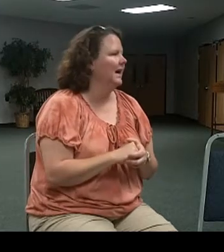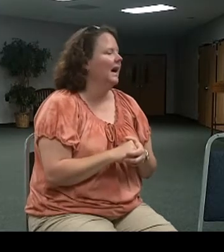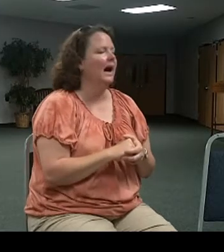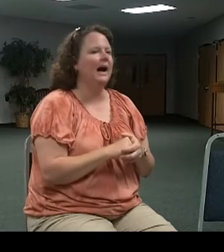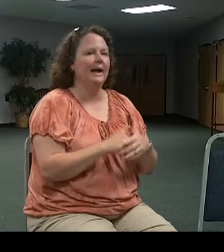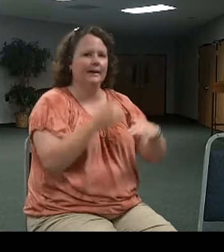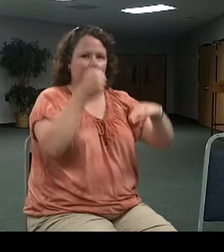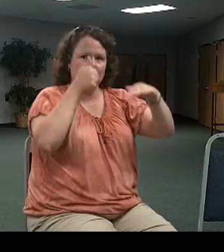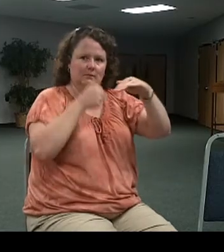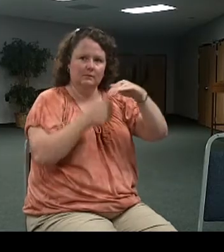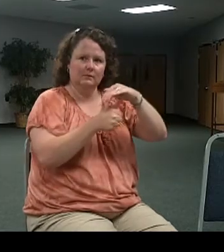Hide.